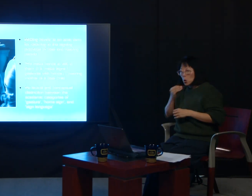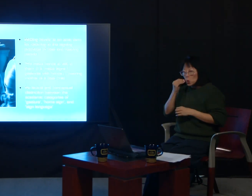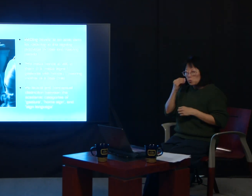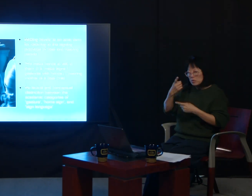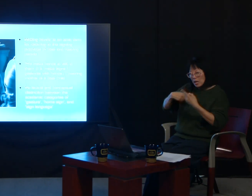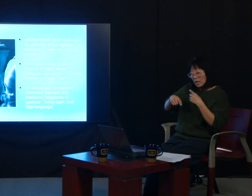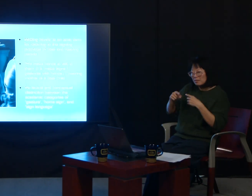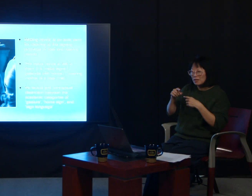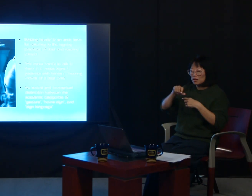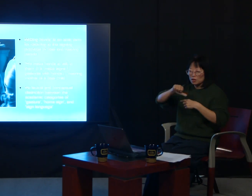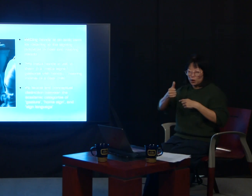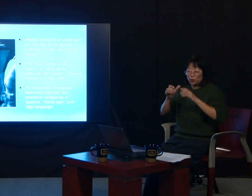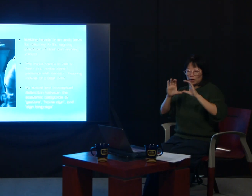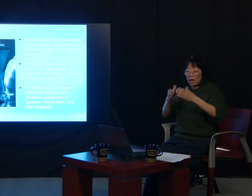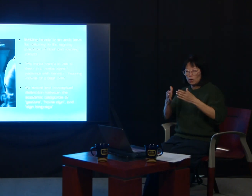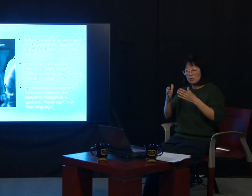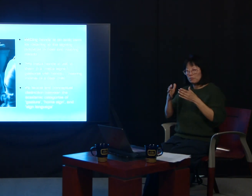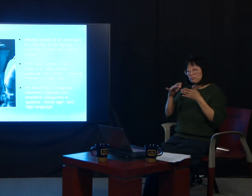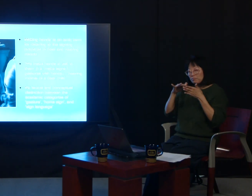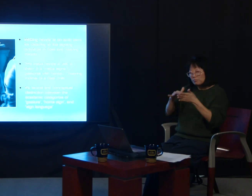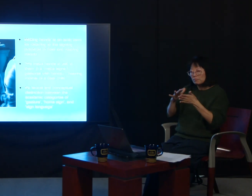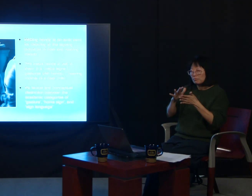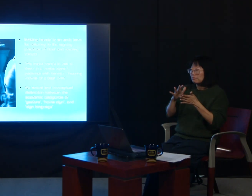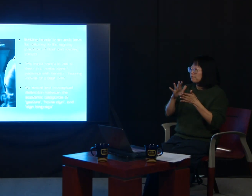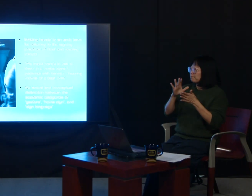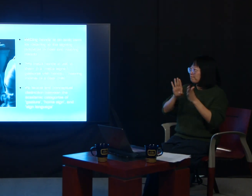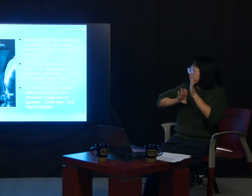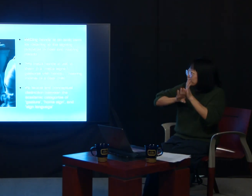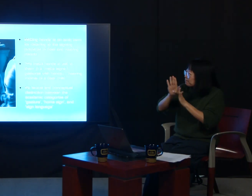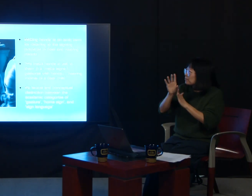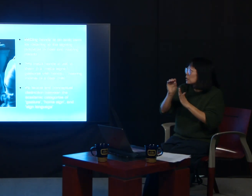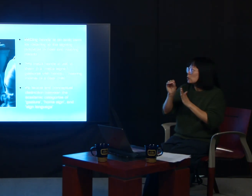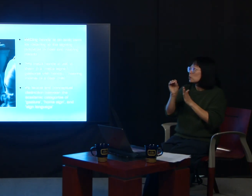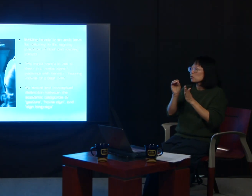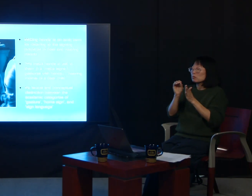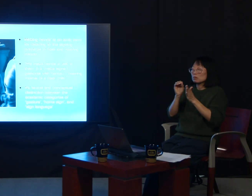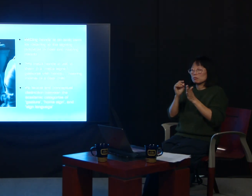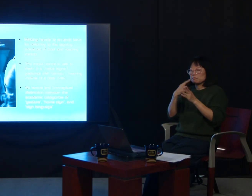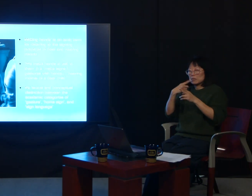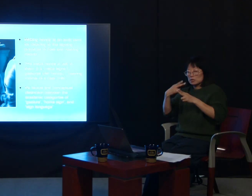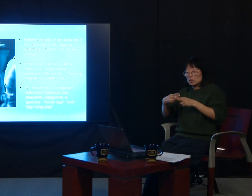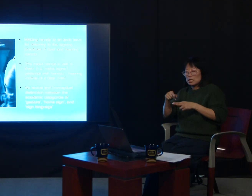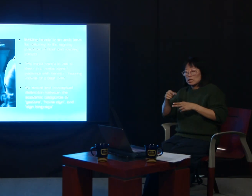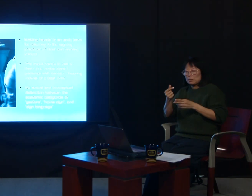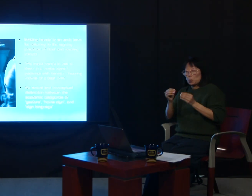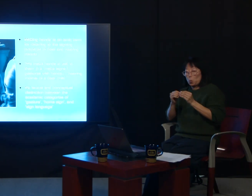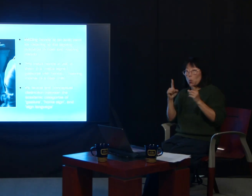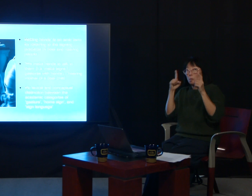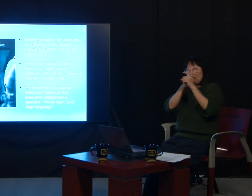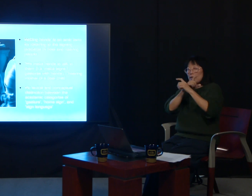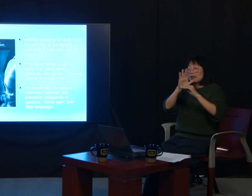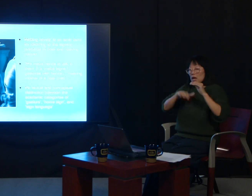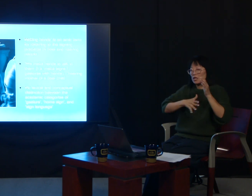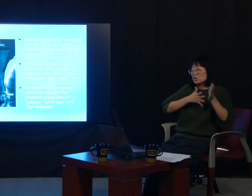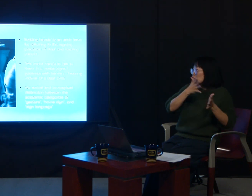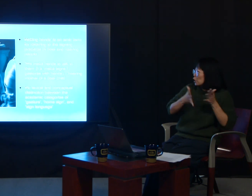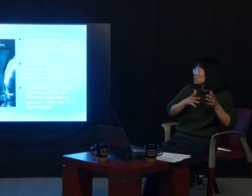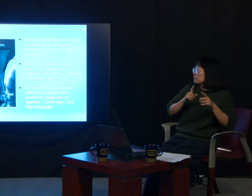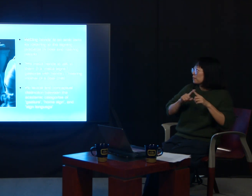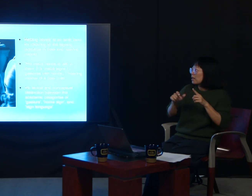and other categories of scholarship have developed. They're more complex than just simply gesture, and it